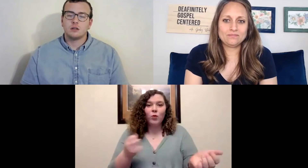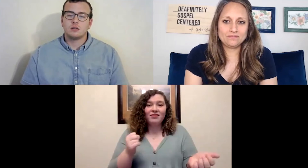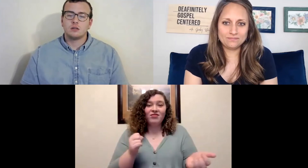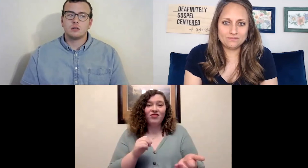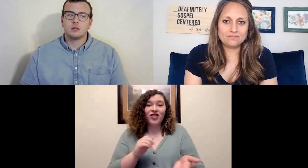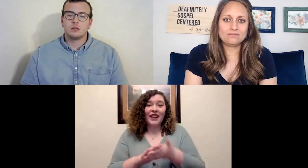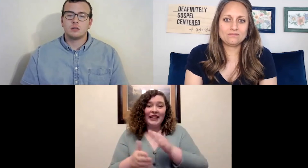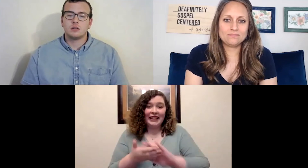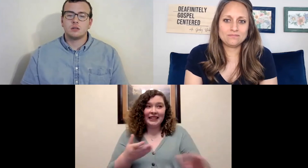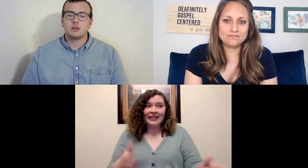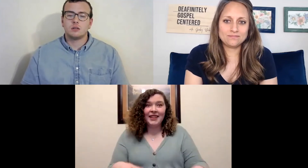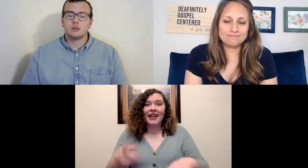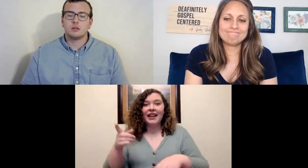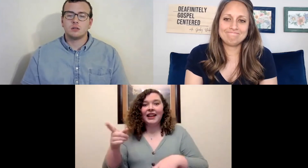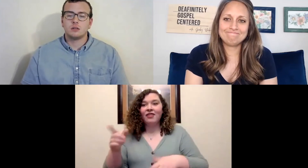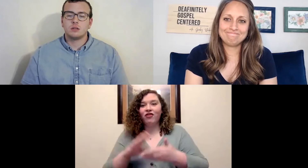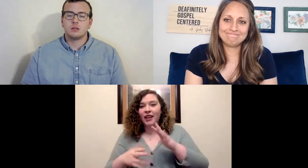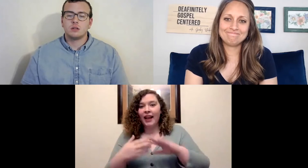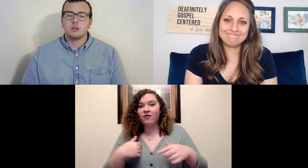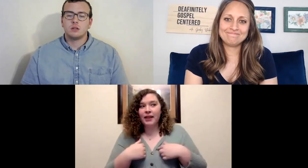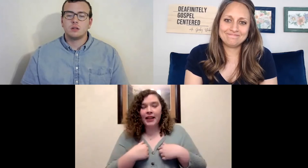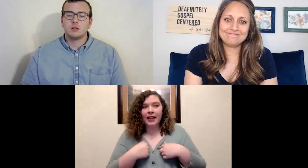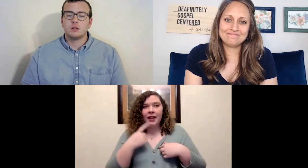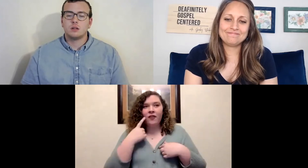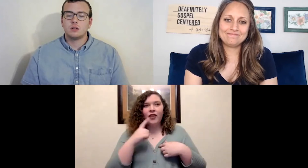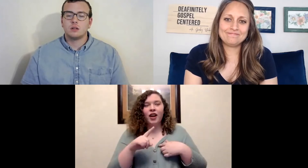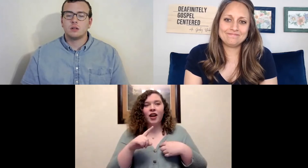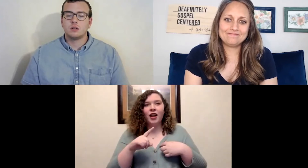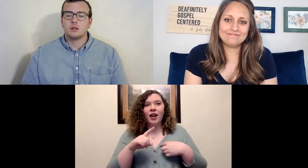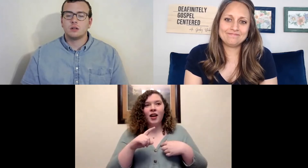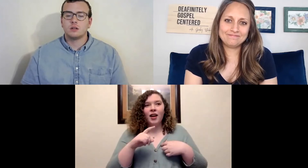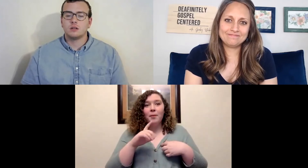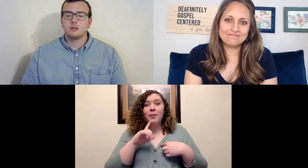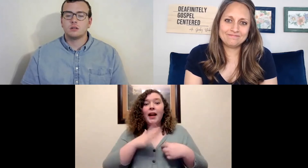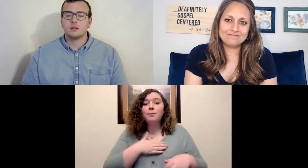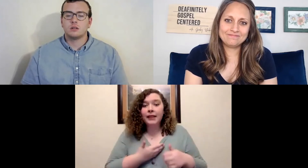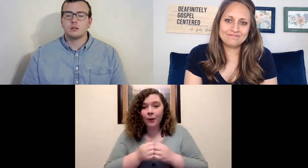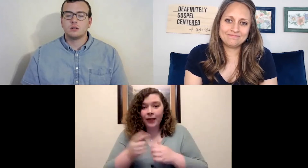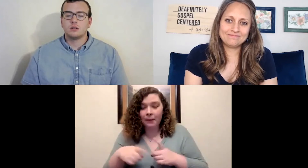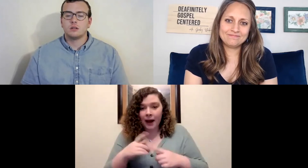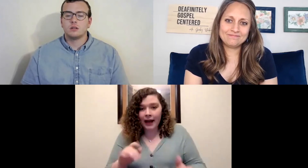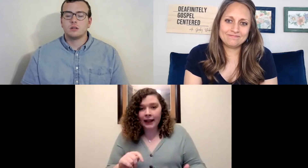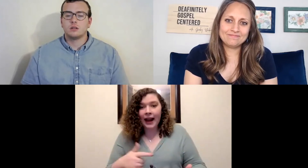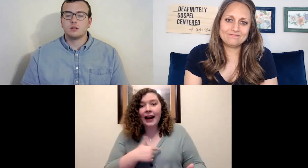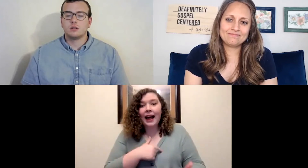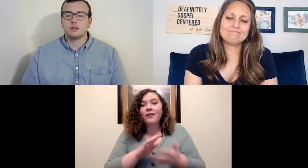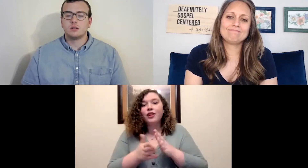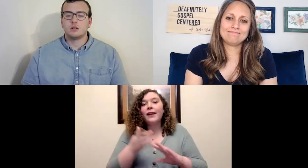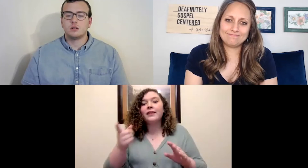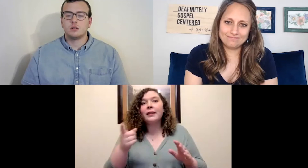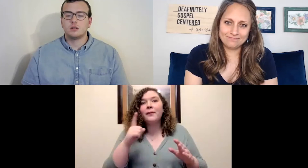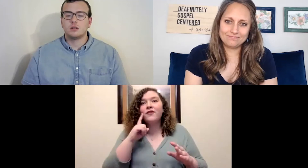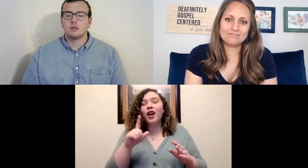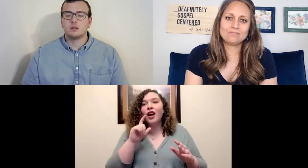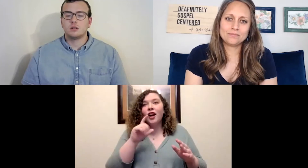So I think one of the first keys to processing it was just forgiving him forgiving me for being upset with